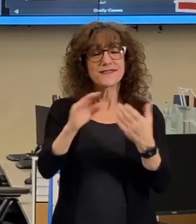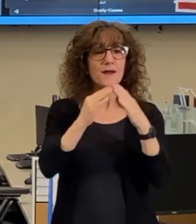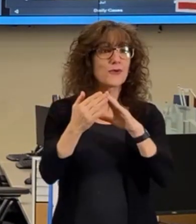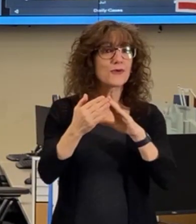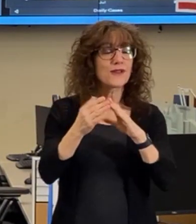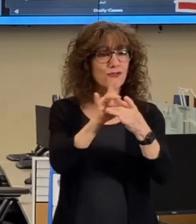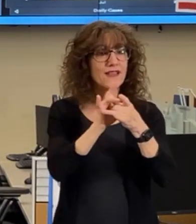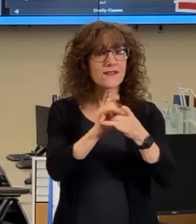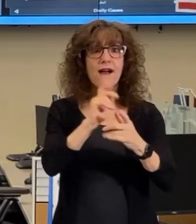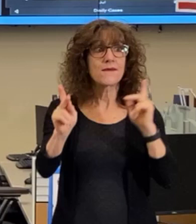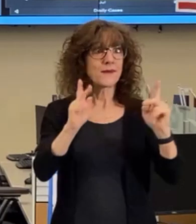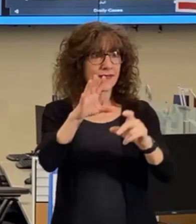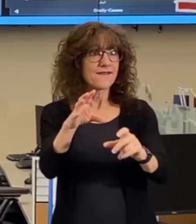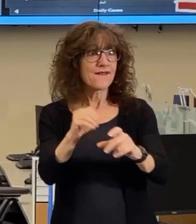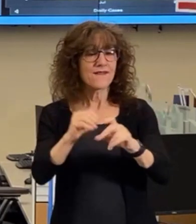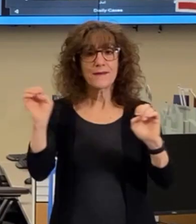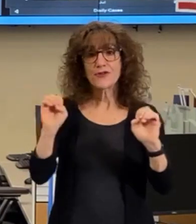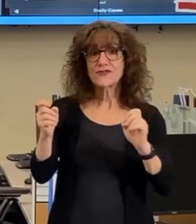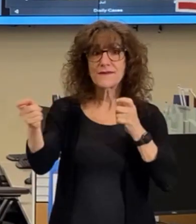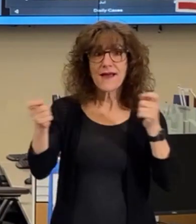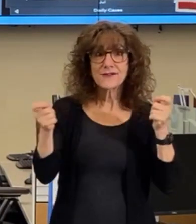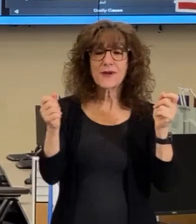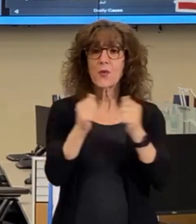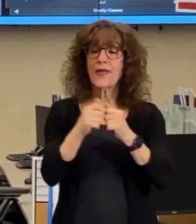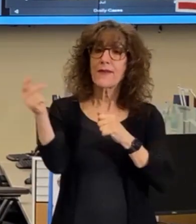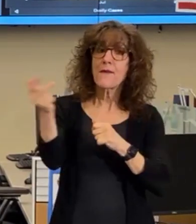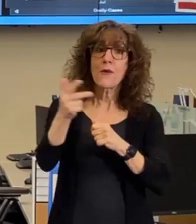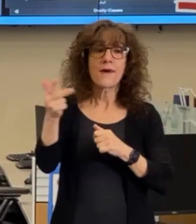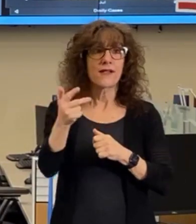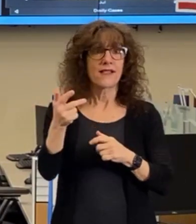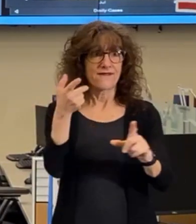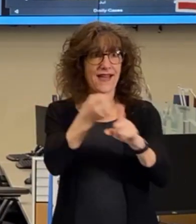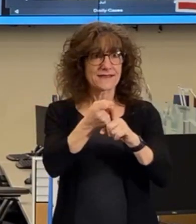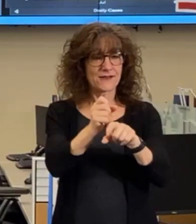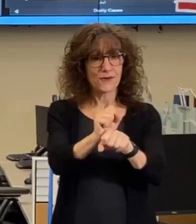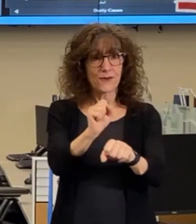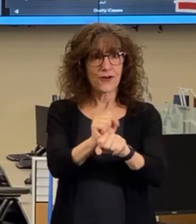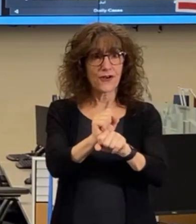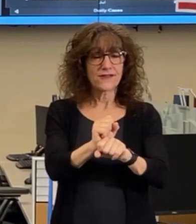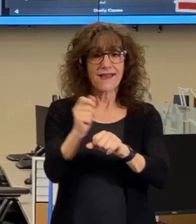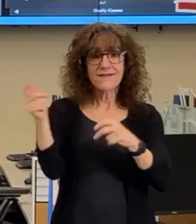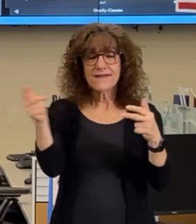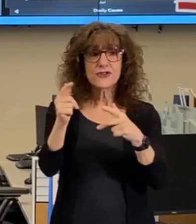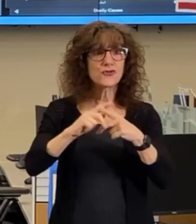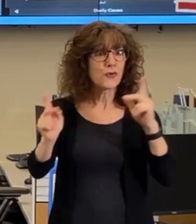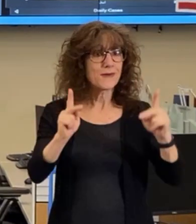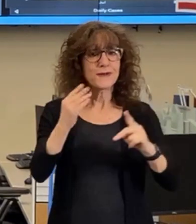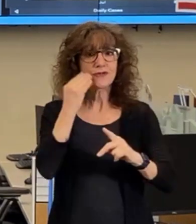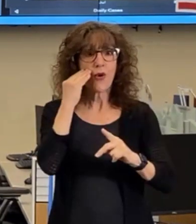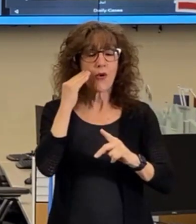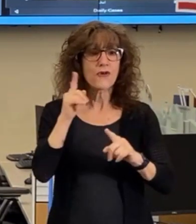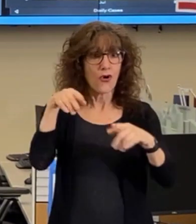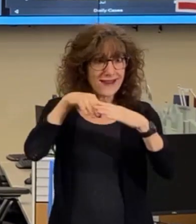who have been involved, emergency management, with the mobile vaccination efforts. They've gone to the homes, literally, and to the